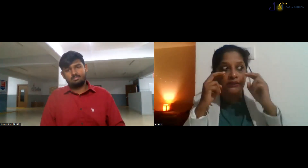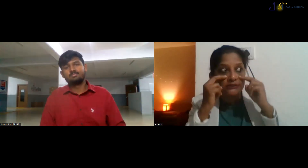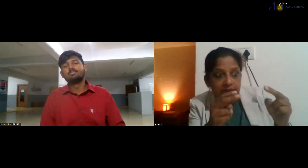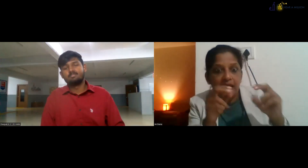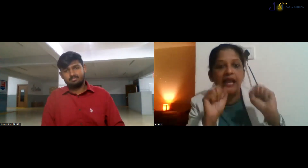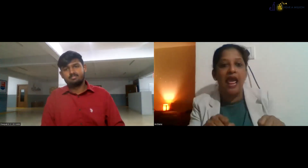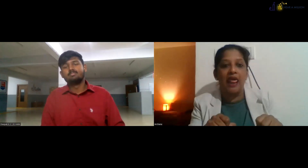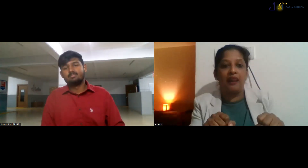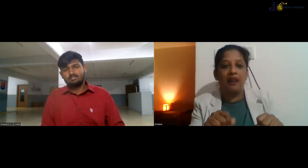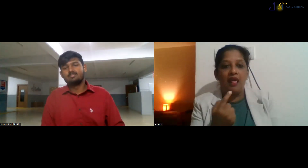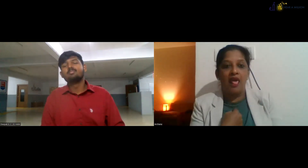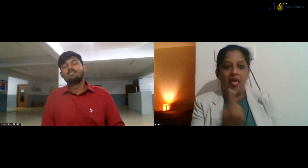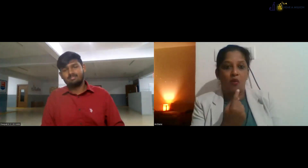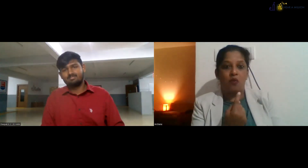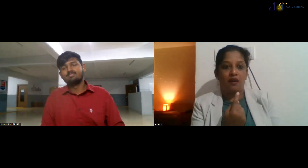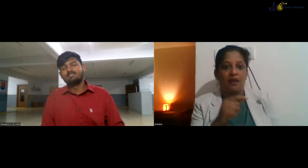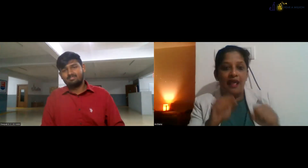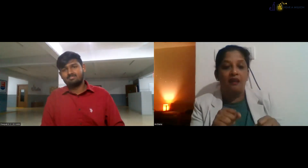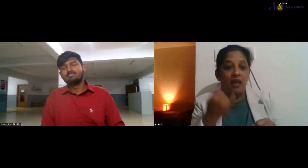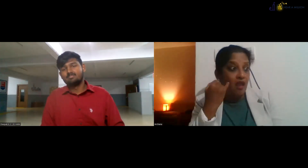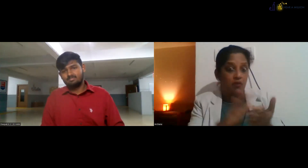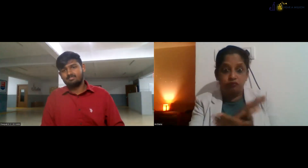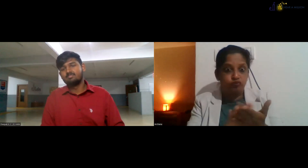that road and go to the another one. So you need to